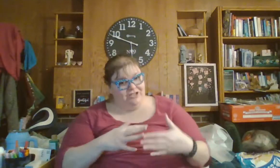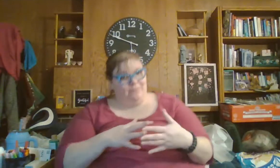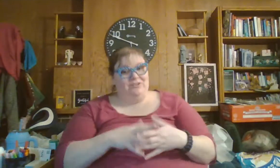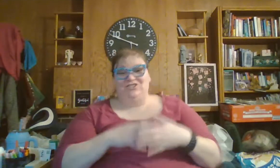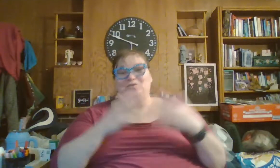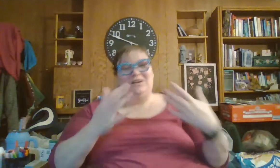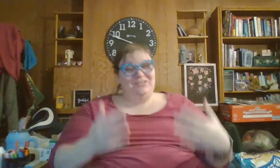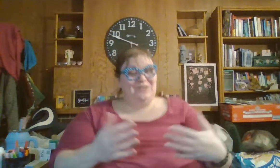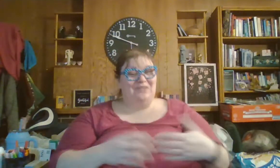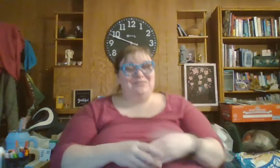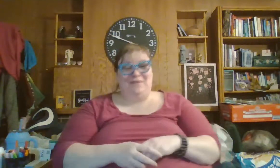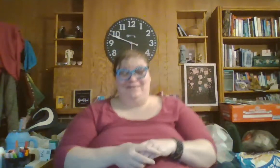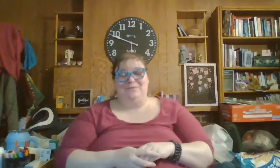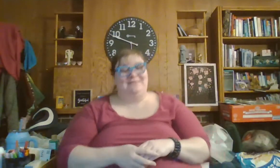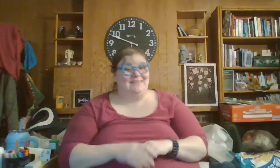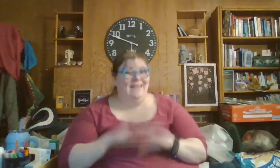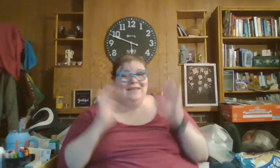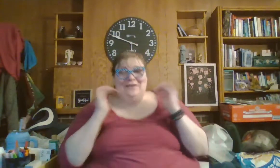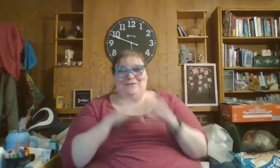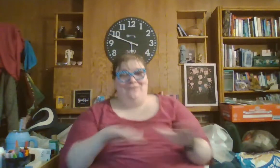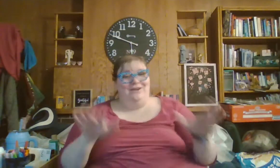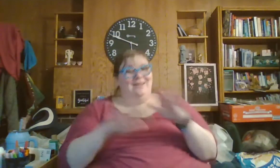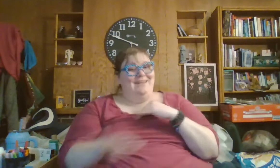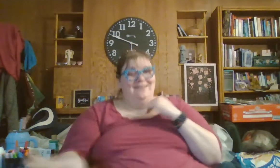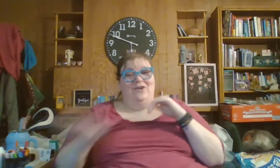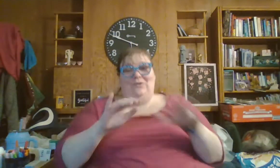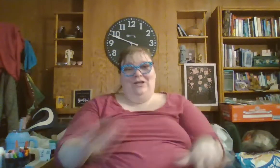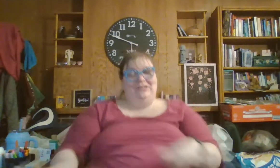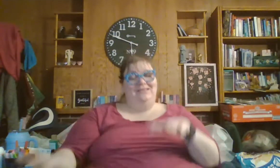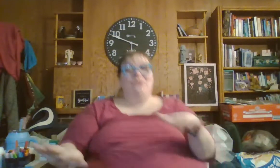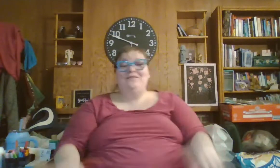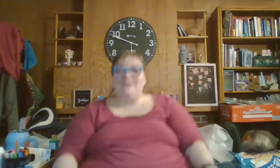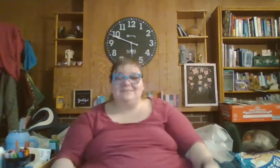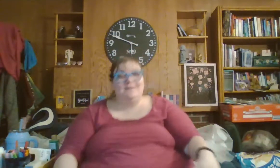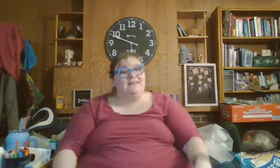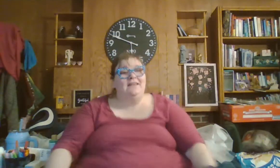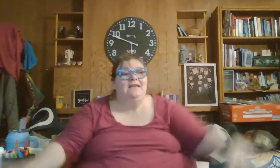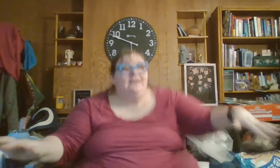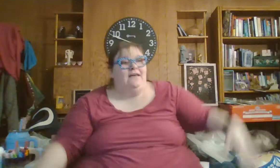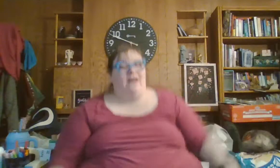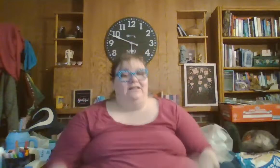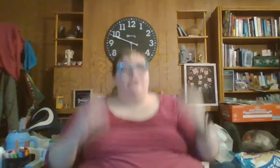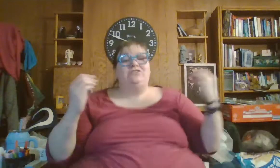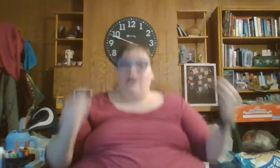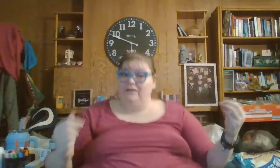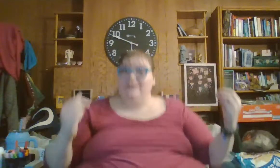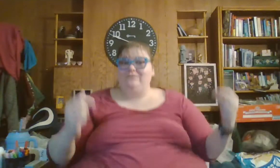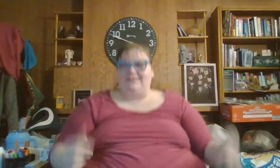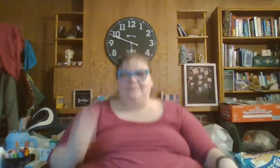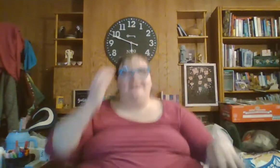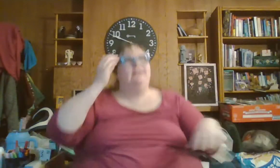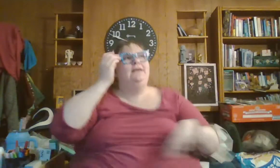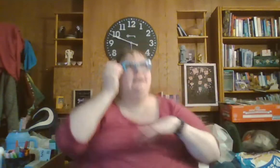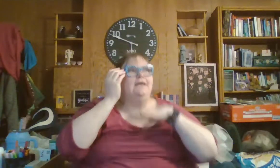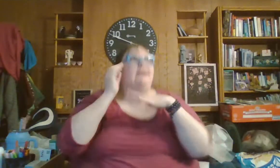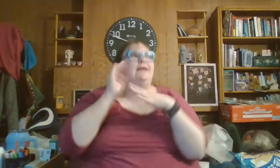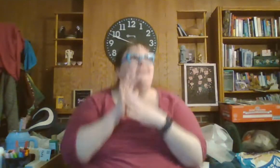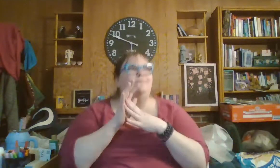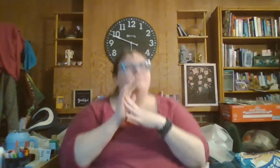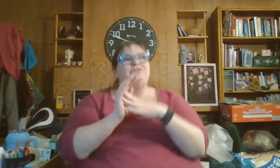which is $22 a month. So it's very, low investment, low dollar investment. And that membership